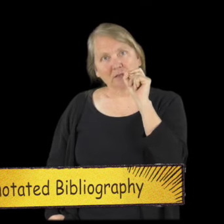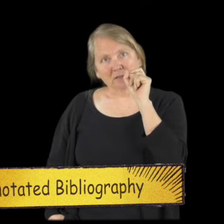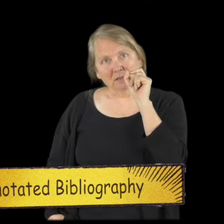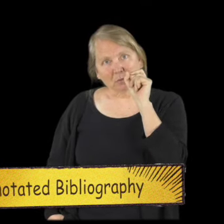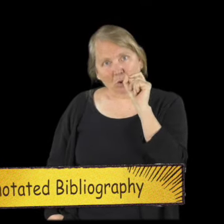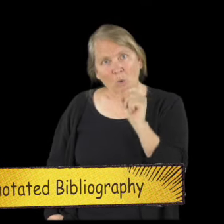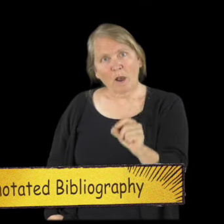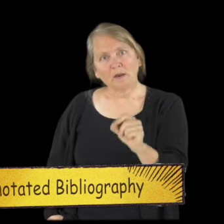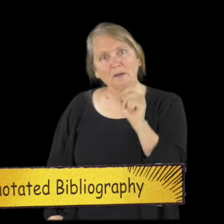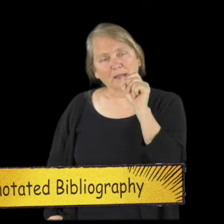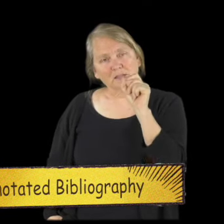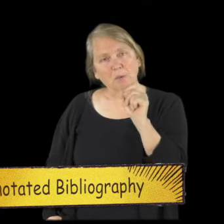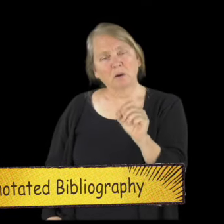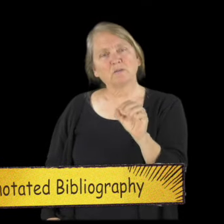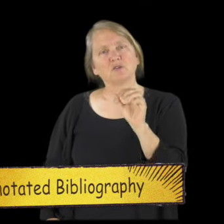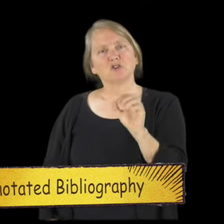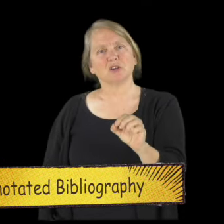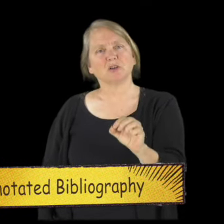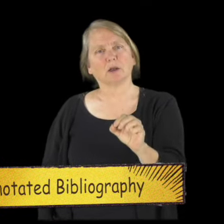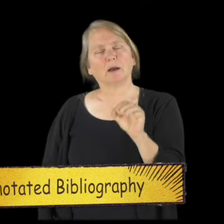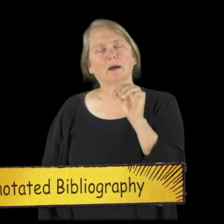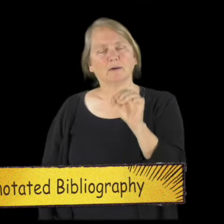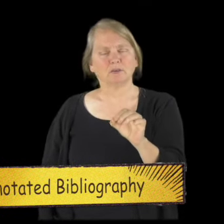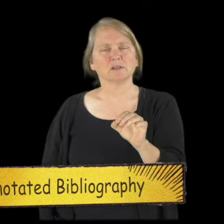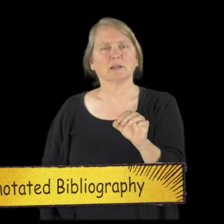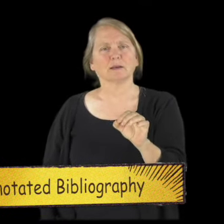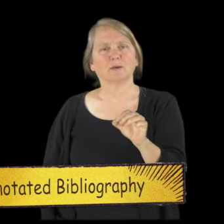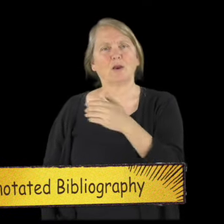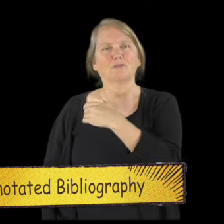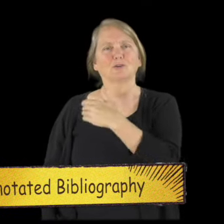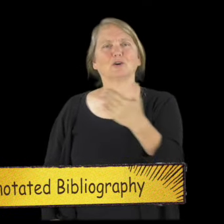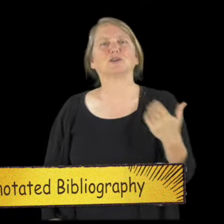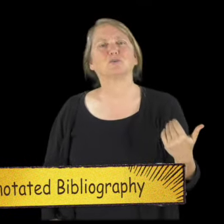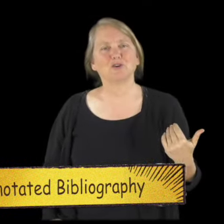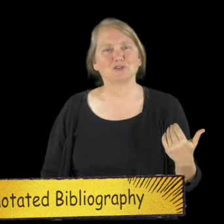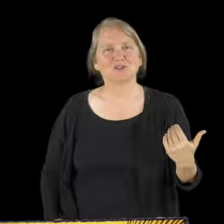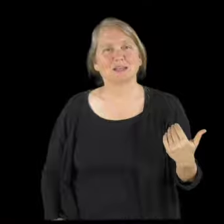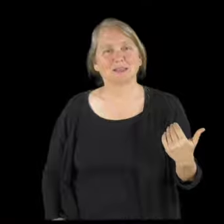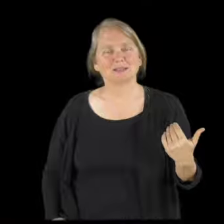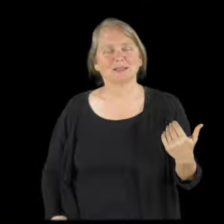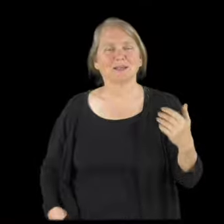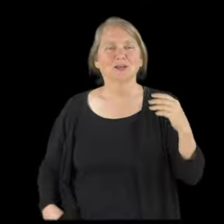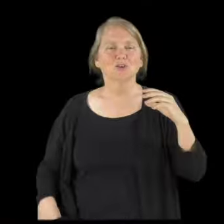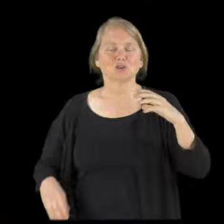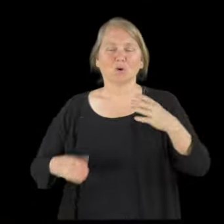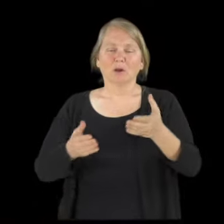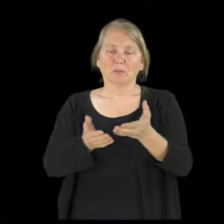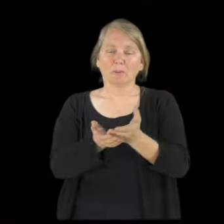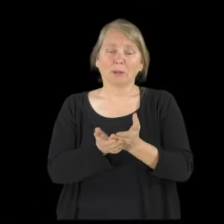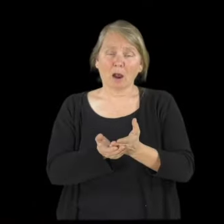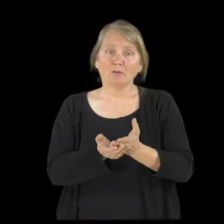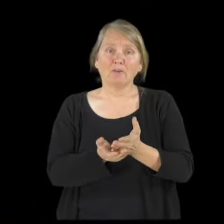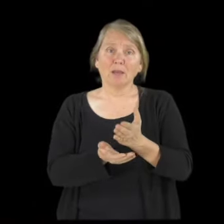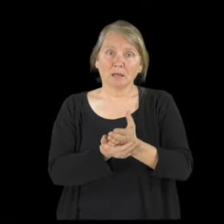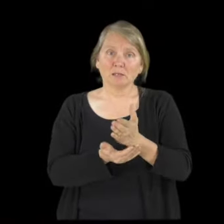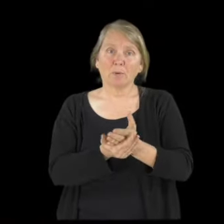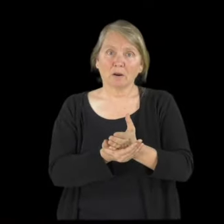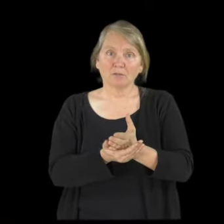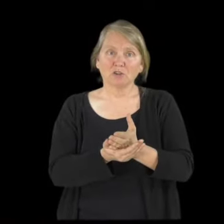is required and is part of your judging, obviously. You have to look at the research that they did. So the bibliography is a part of the